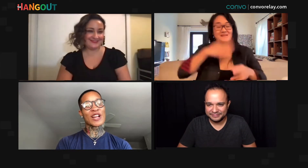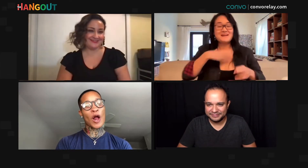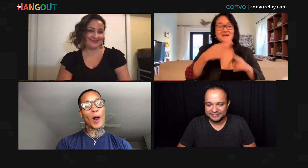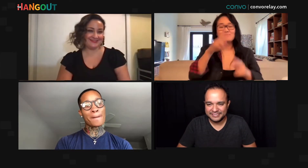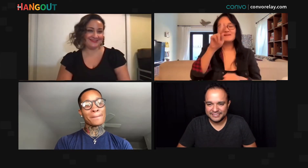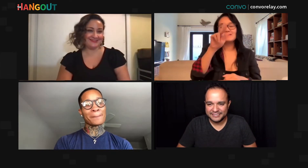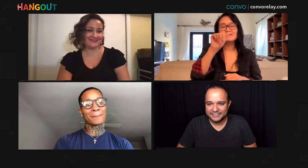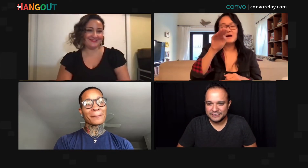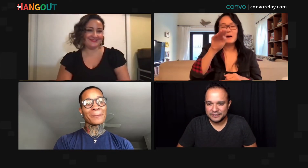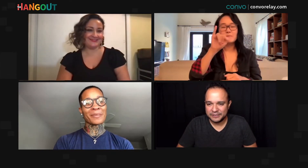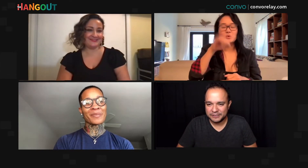Cami.